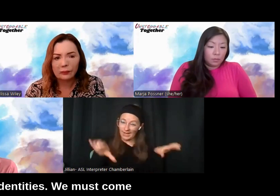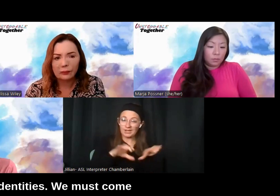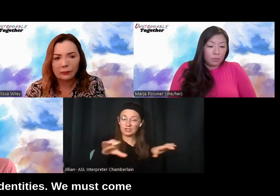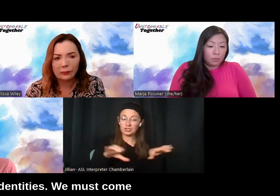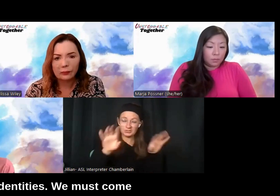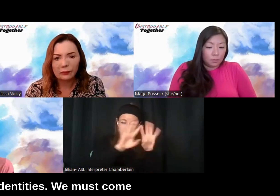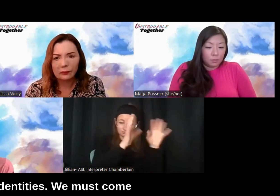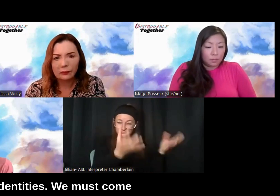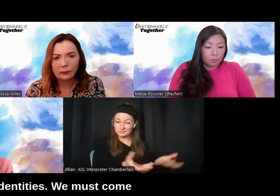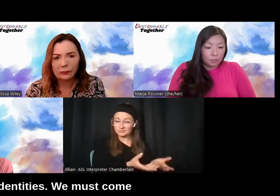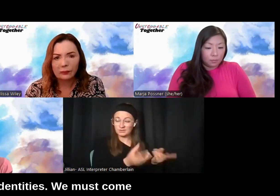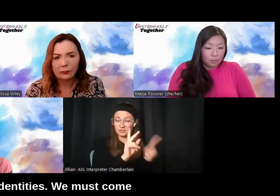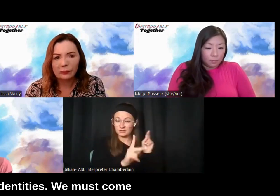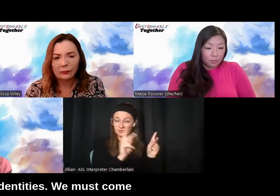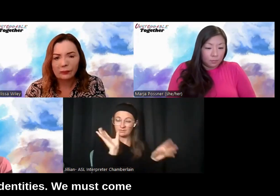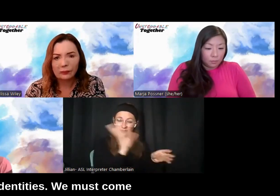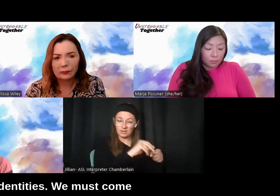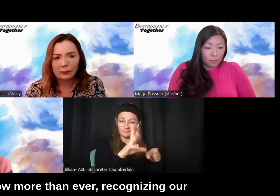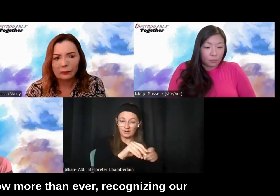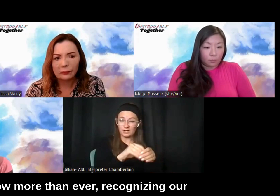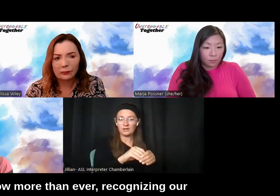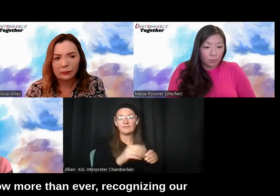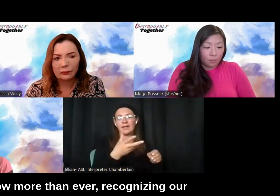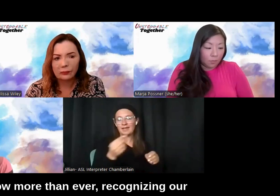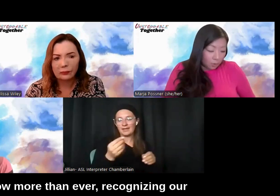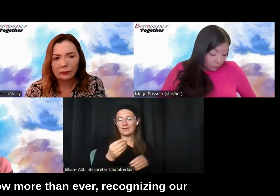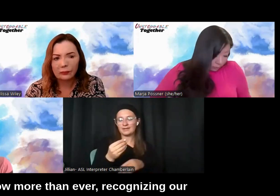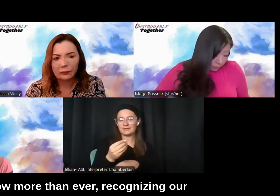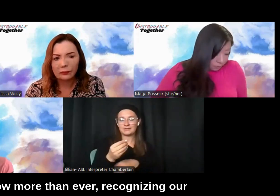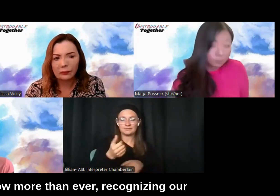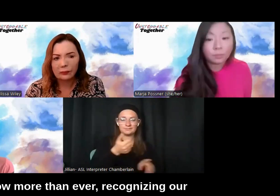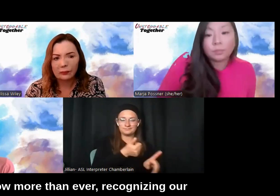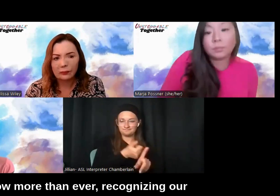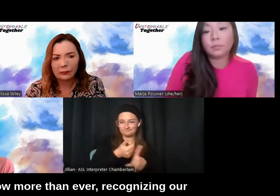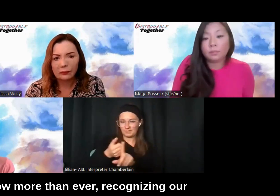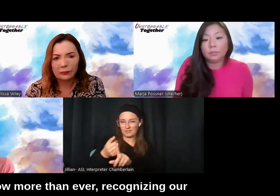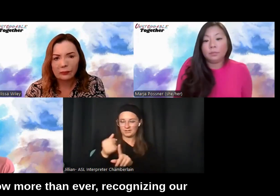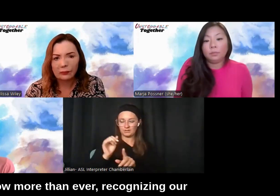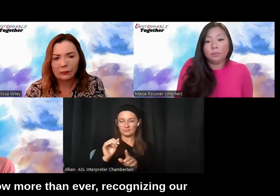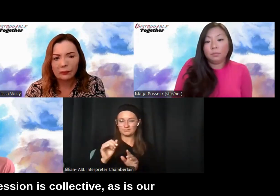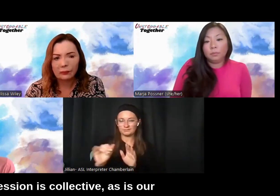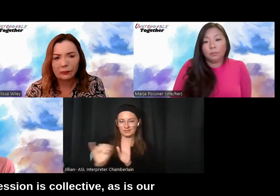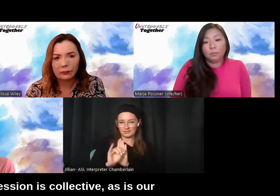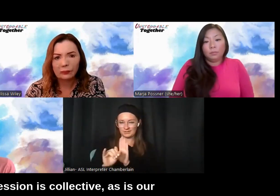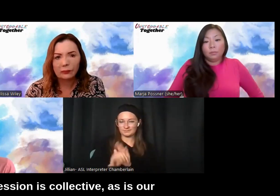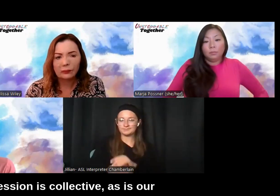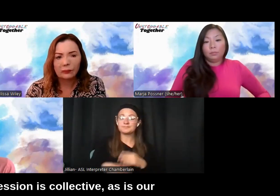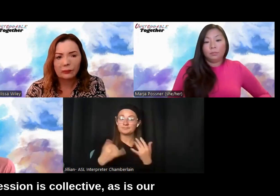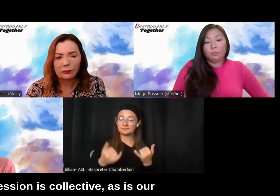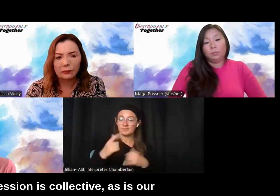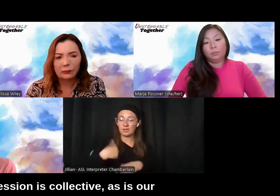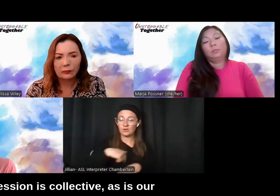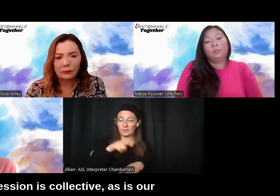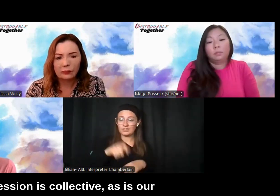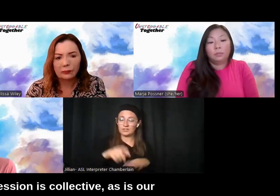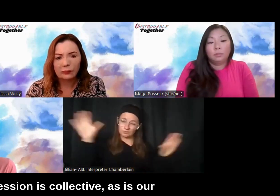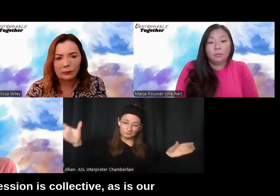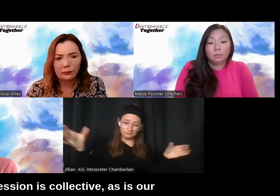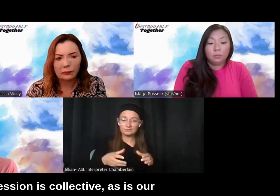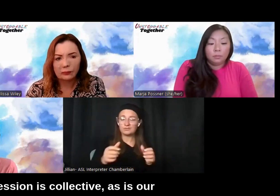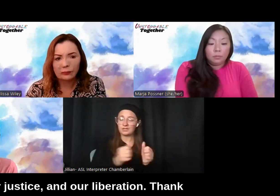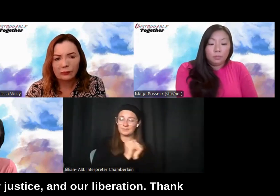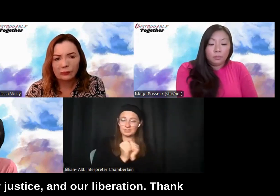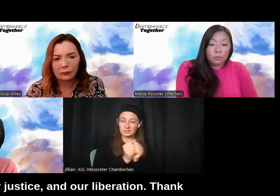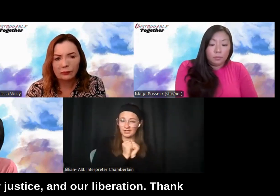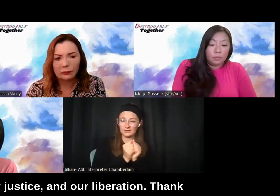individual identities. We must come together now more than ever, recognizing our oppression is collective,